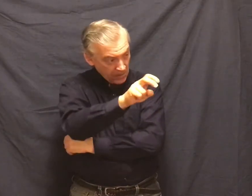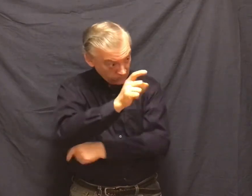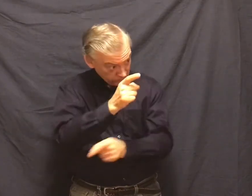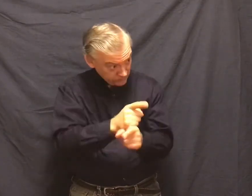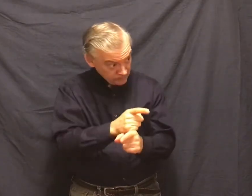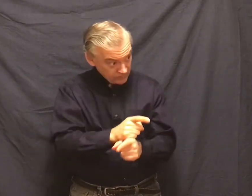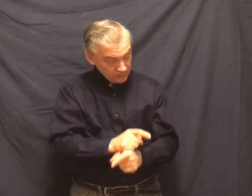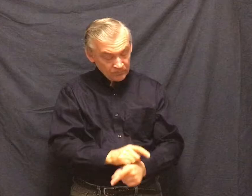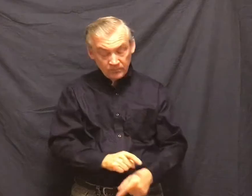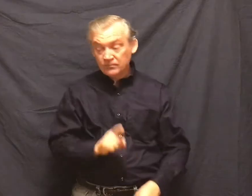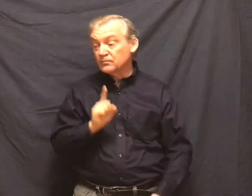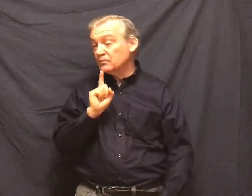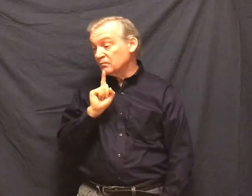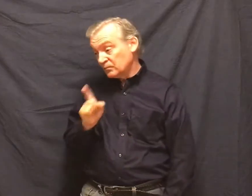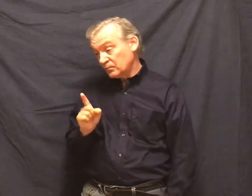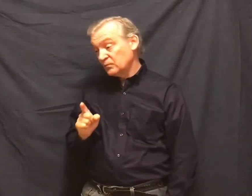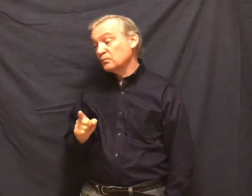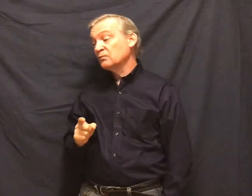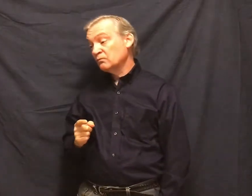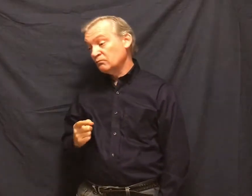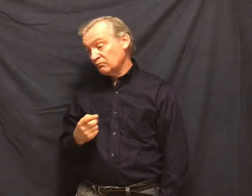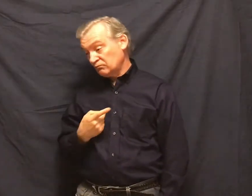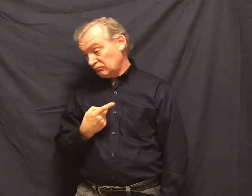Sure, me and him goes every place together.